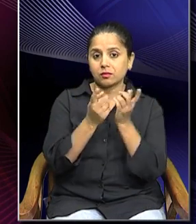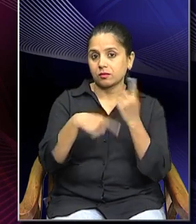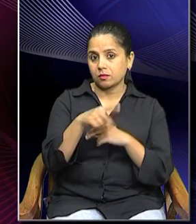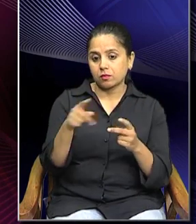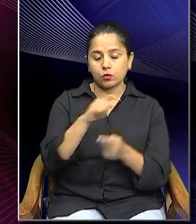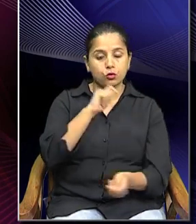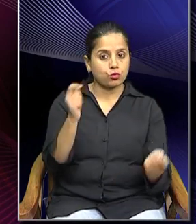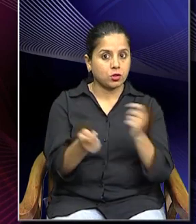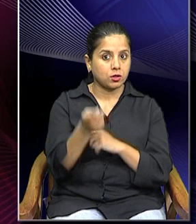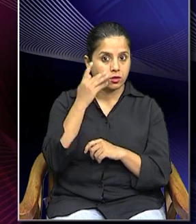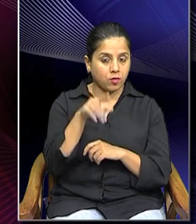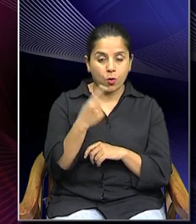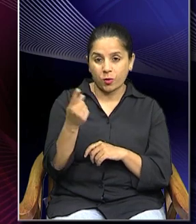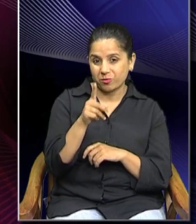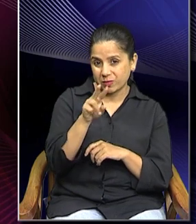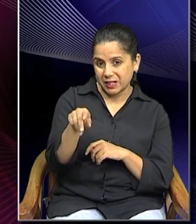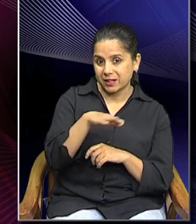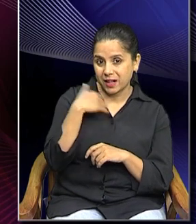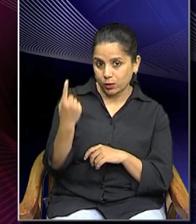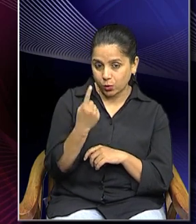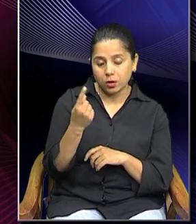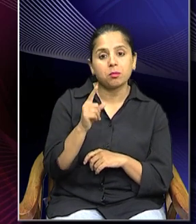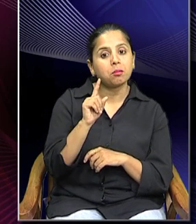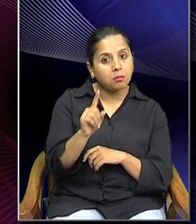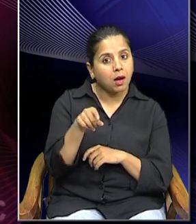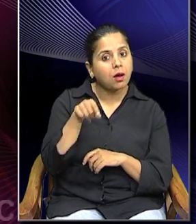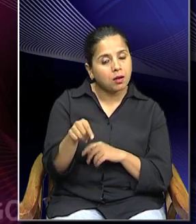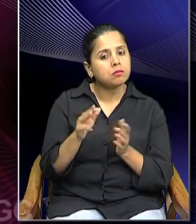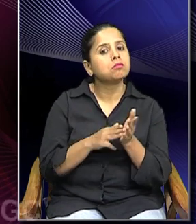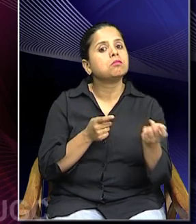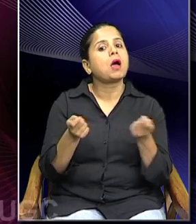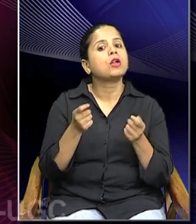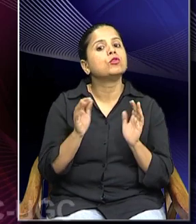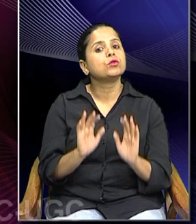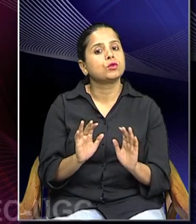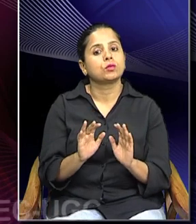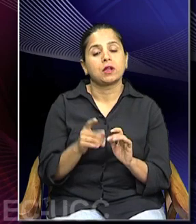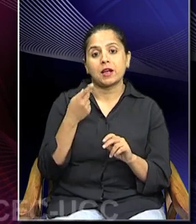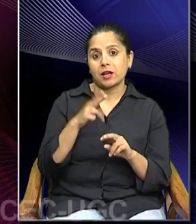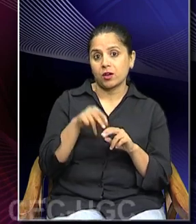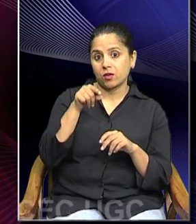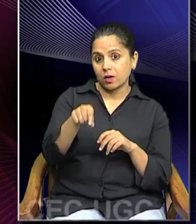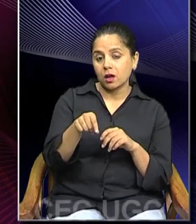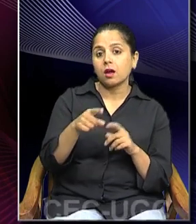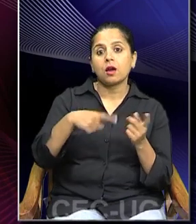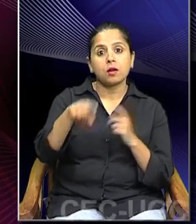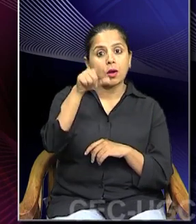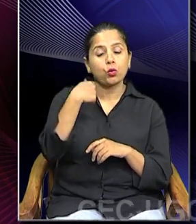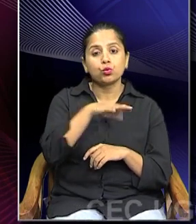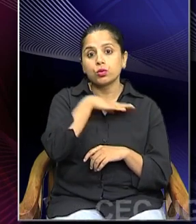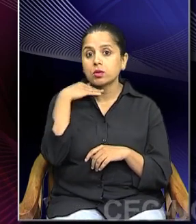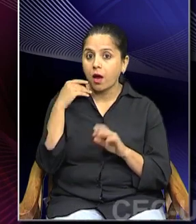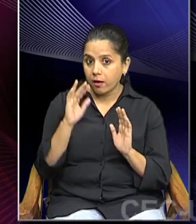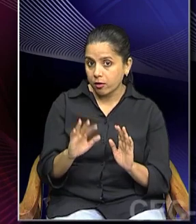revolutionized not just the meaning of death, but also its management. So, if a person who dies had